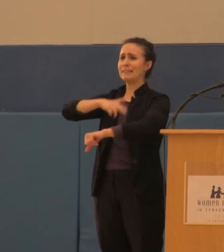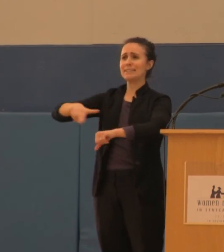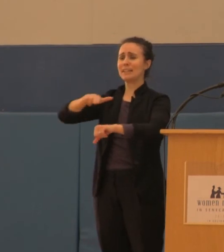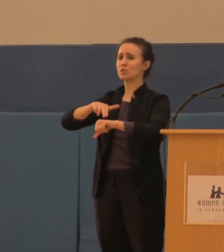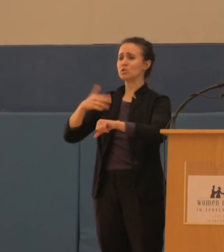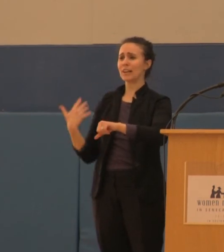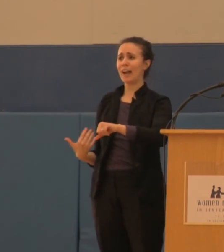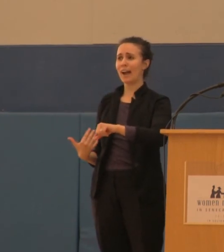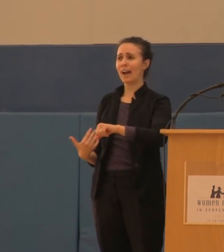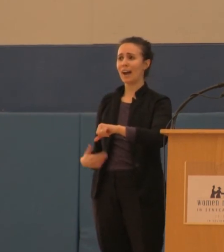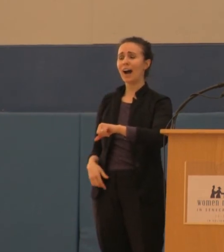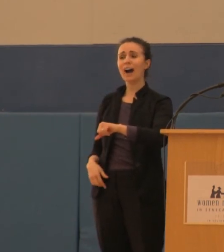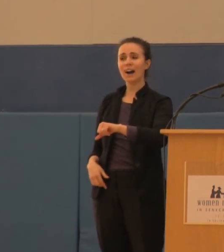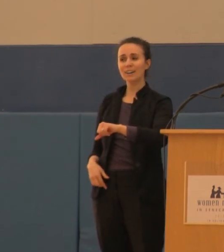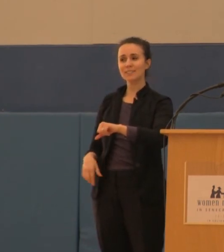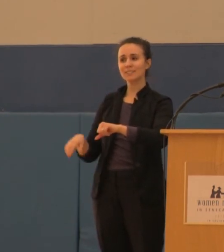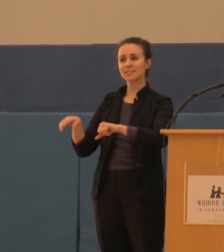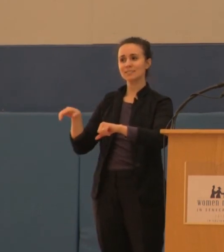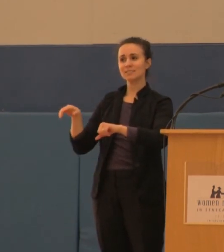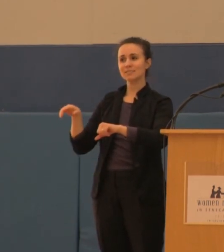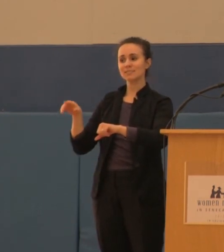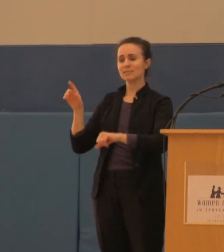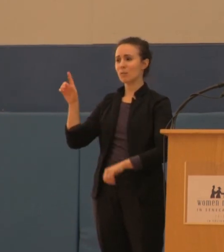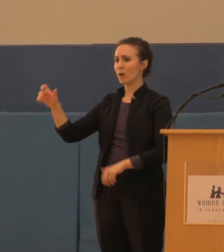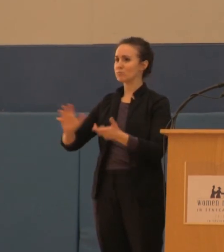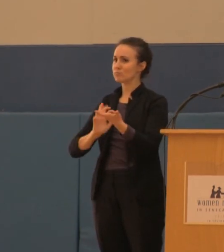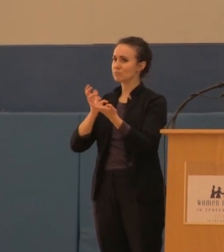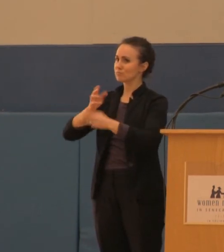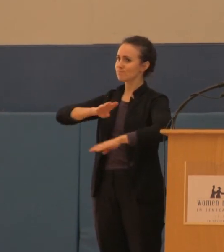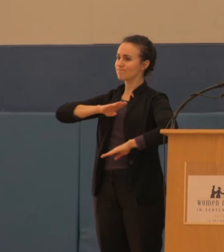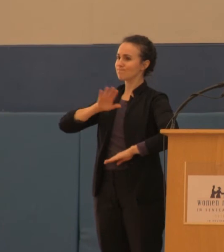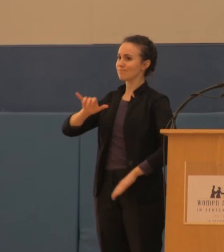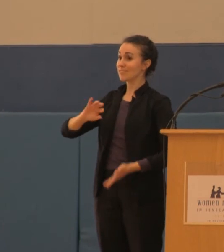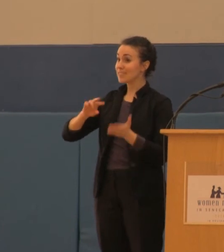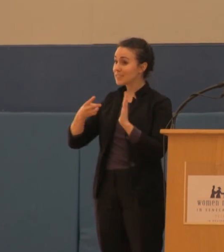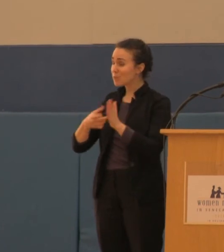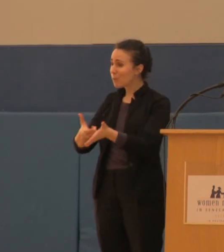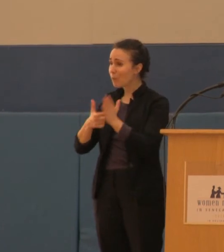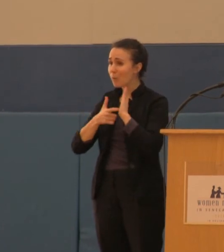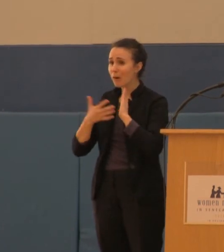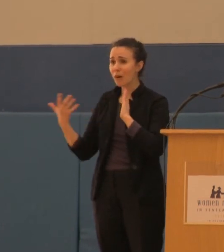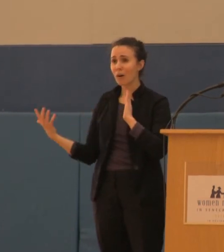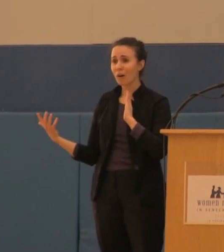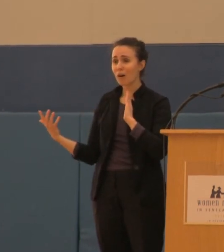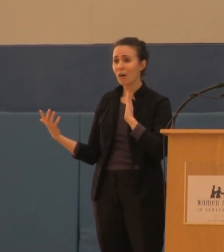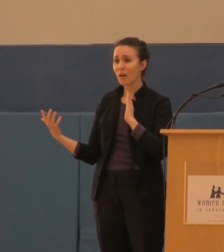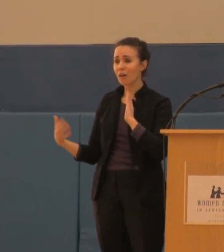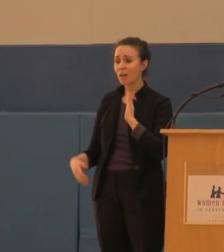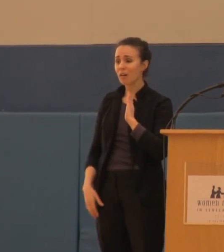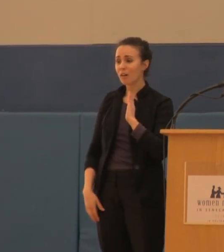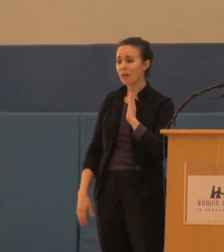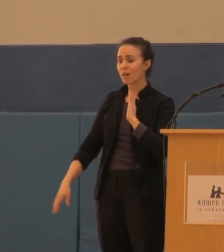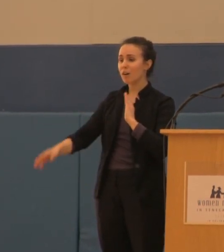world, then we should be up to that. And that includes a moral standard